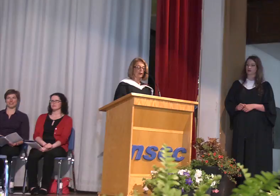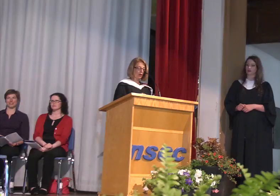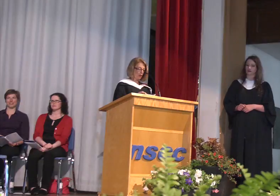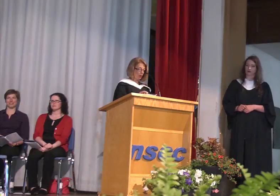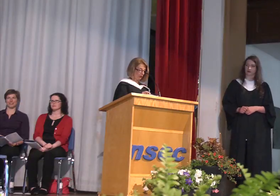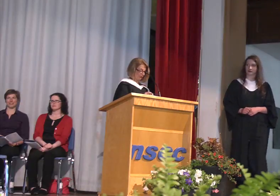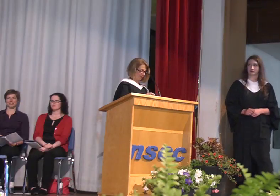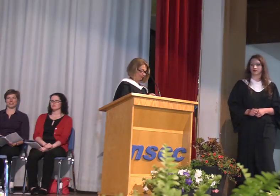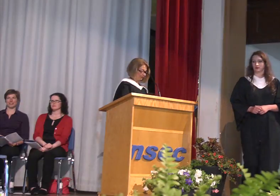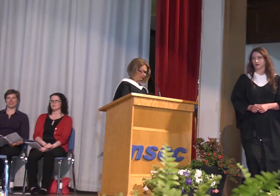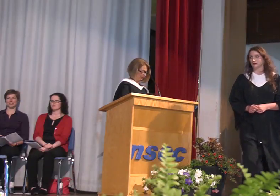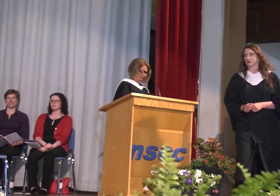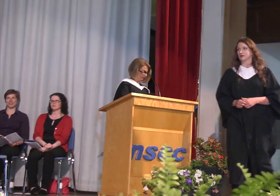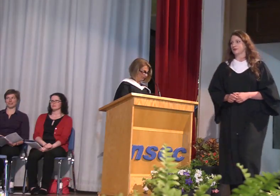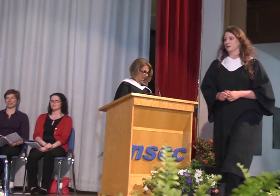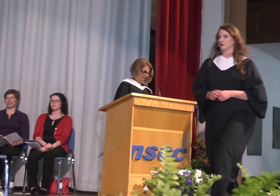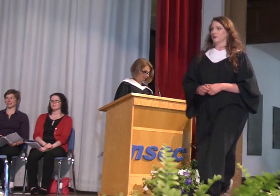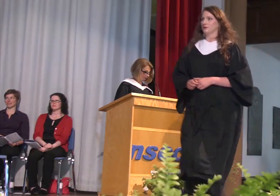Jennifer Cole.